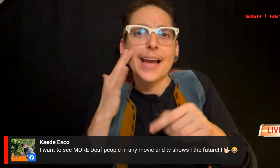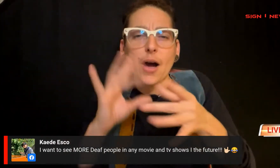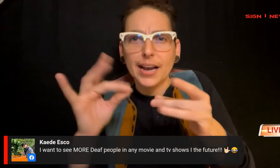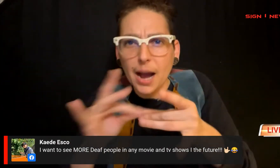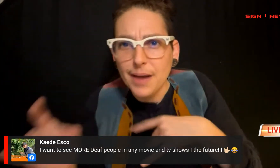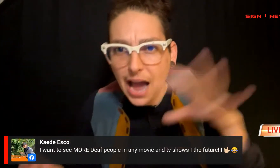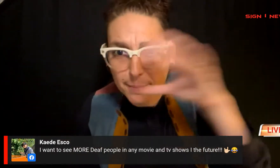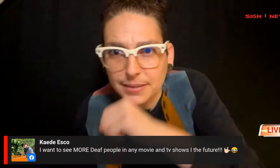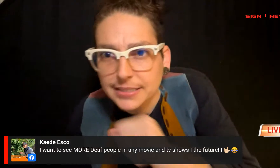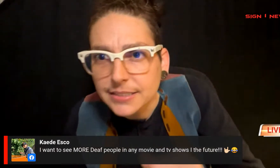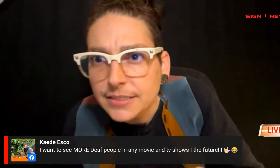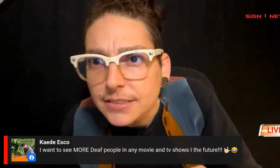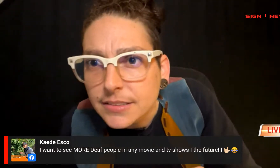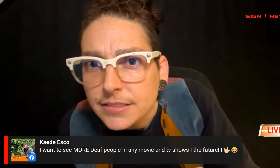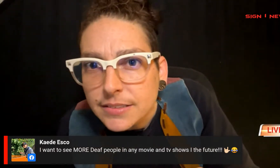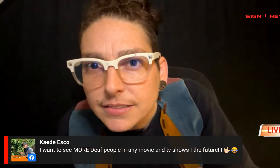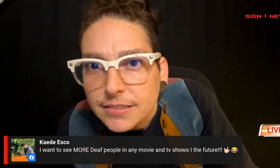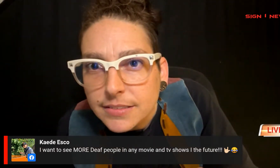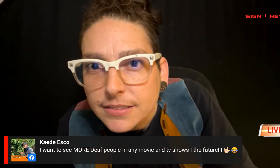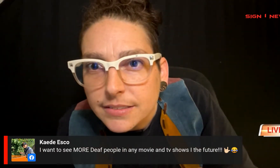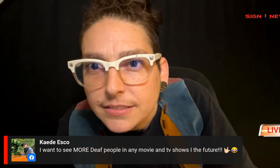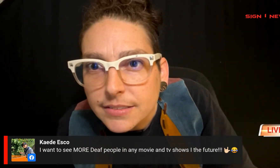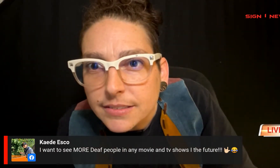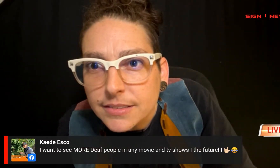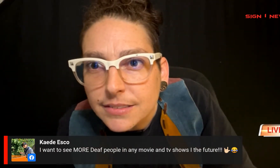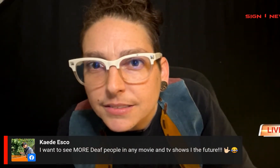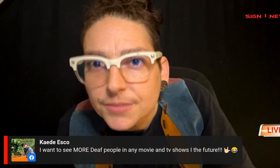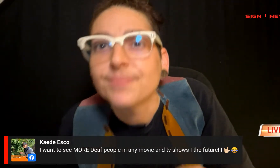Gaytree, can you go back? Can you go back to Gaytree's comment? I missed something.